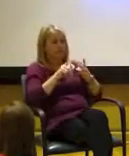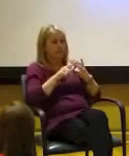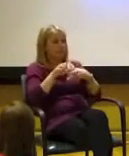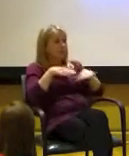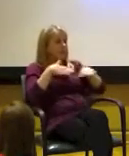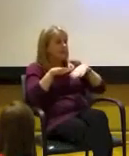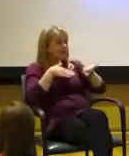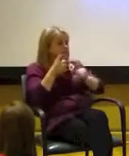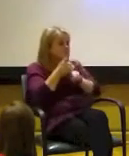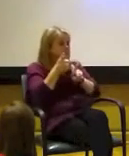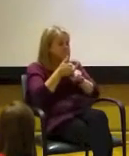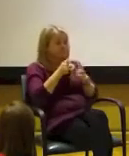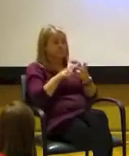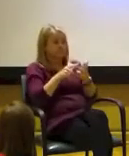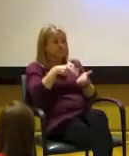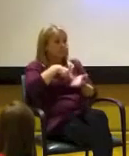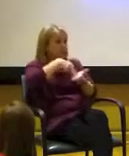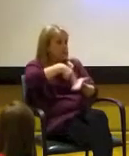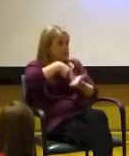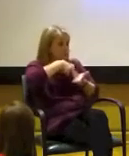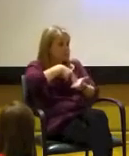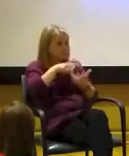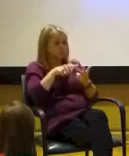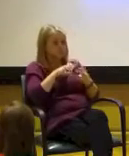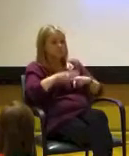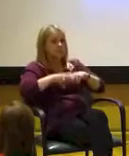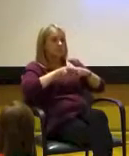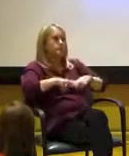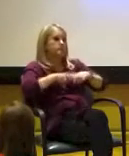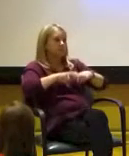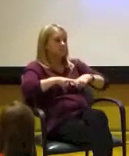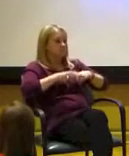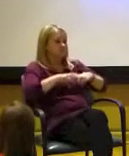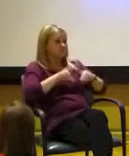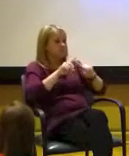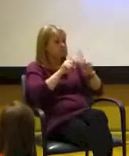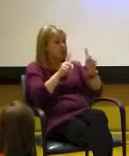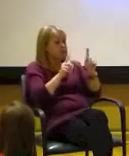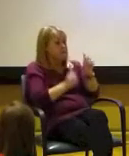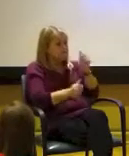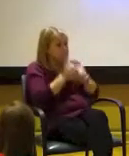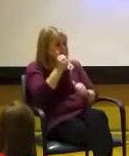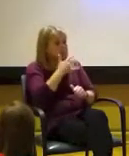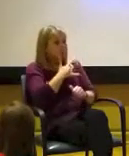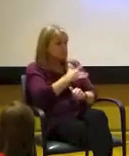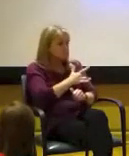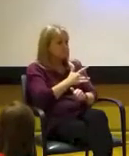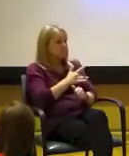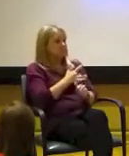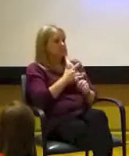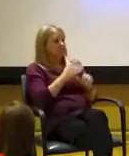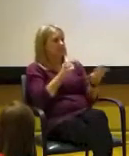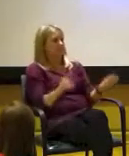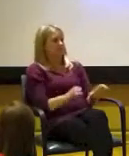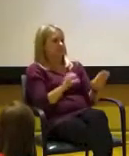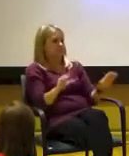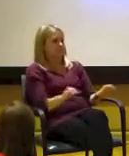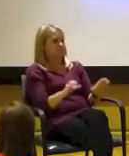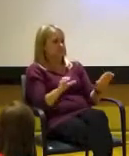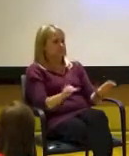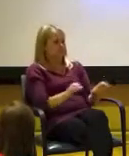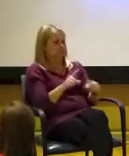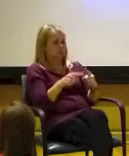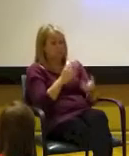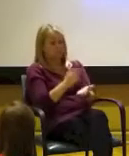may be doing a lot of standing or a lot of sitting. But mostly it's activity, and as soon